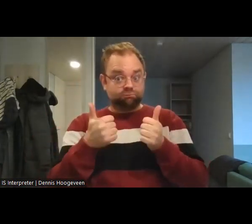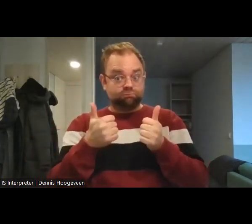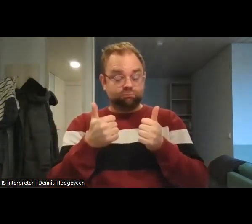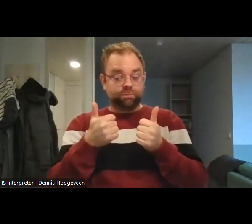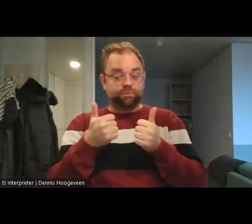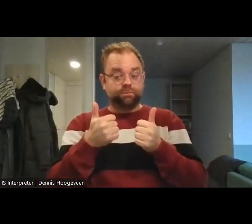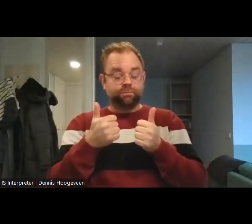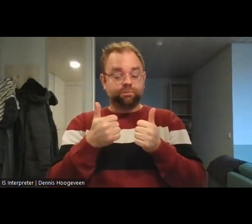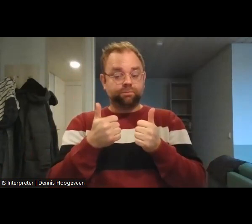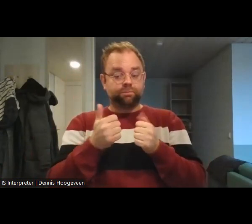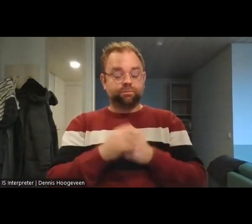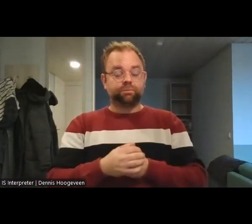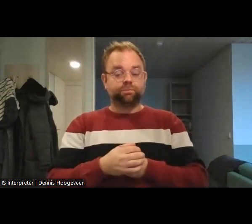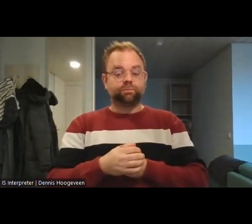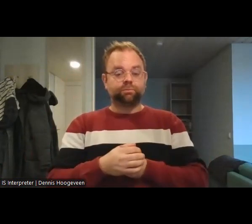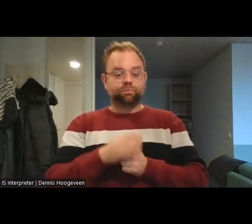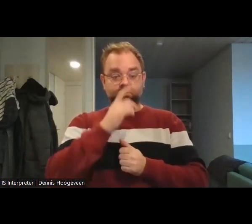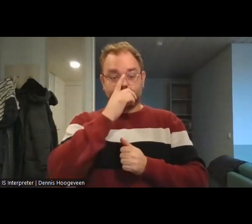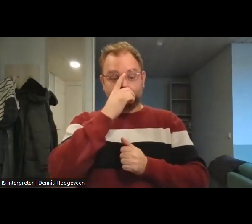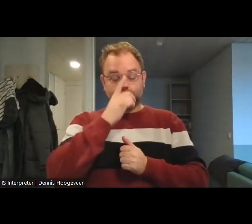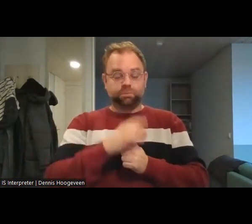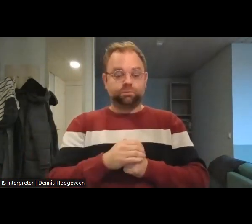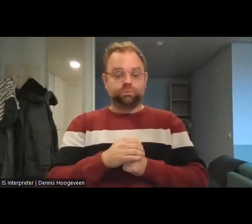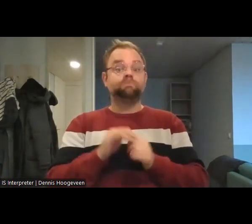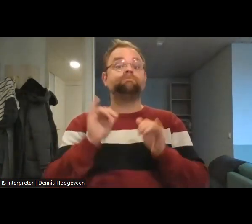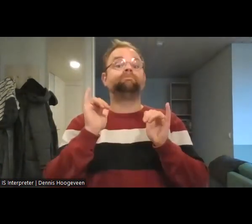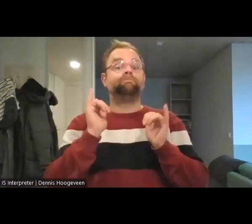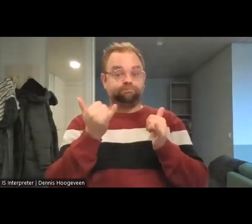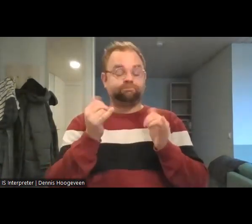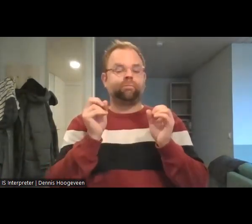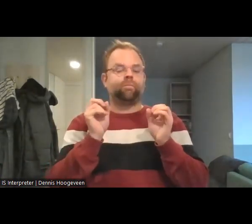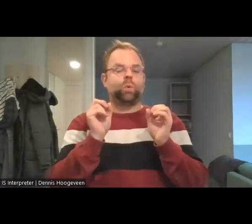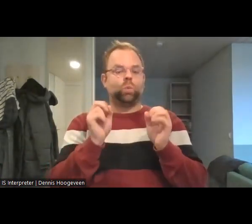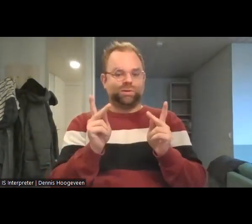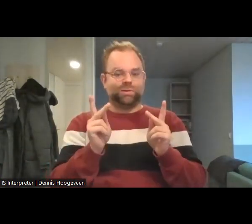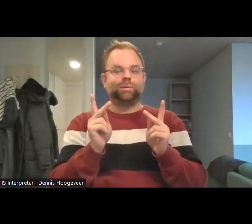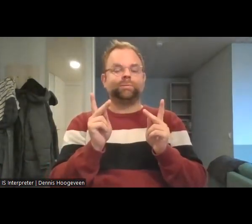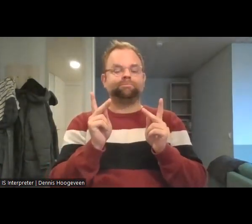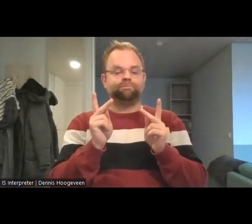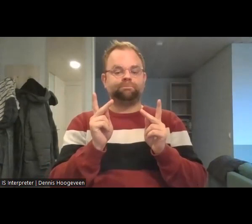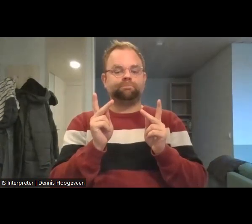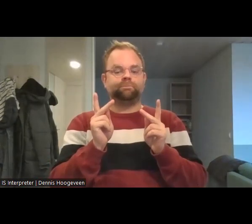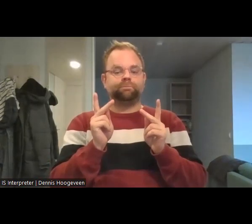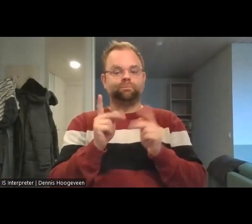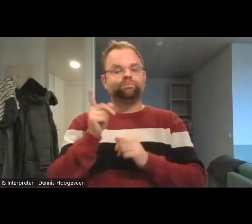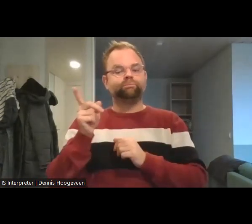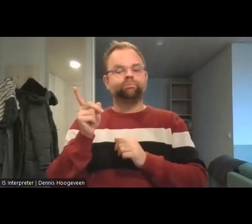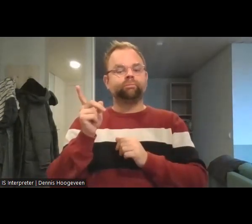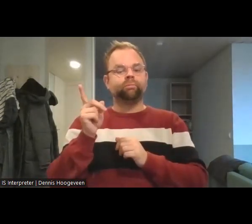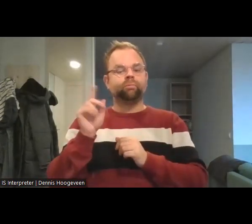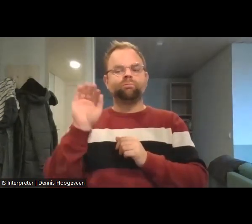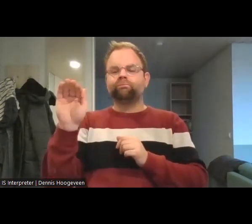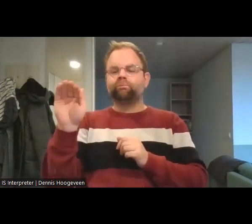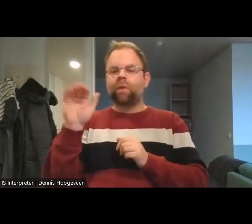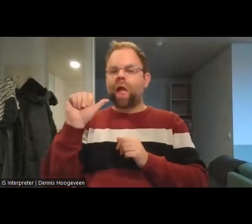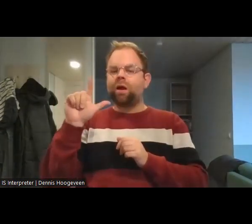Okay, and yes, Alexandra, I'm just looking at the chat. If you could please record in English and